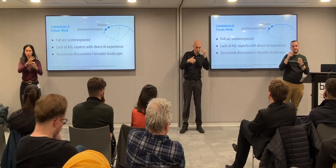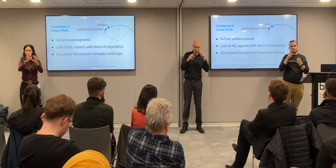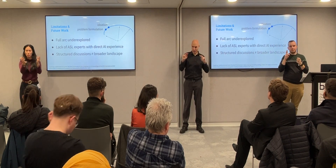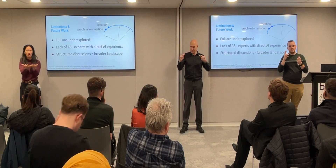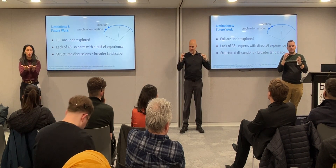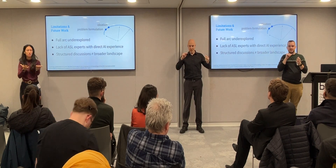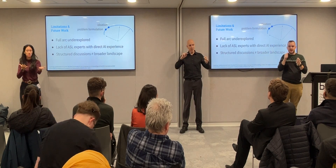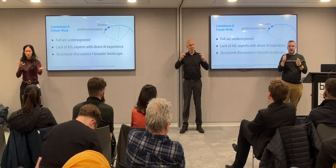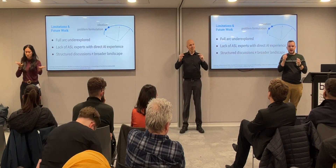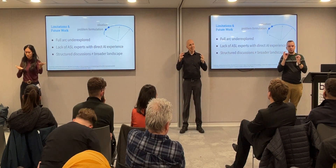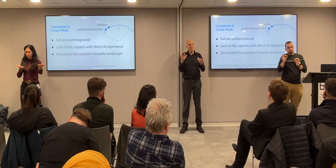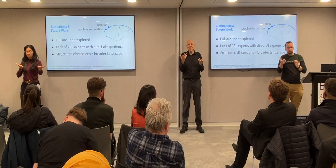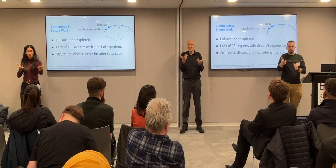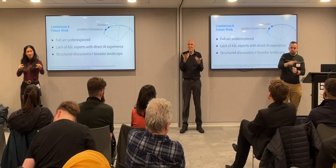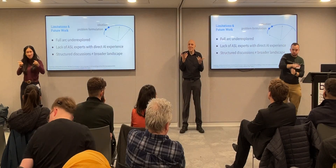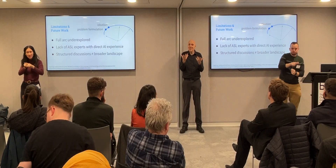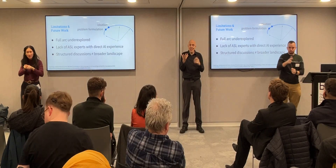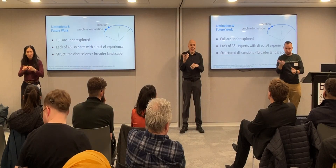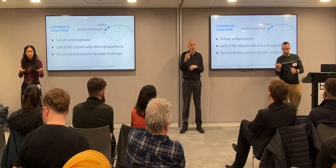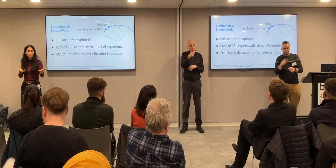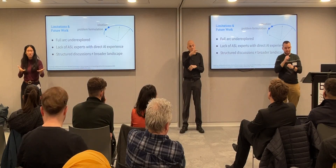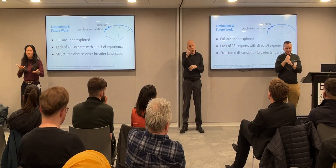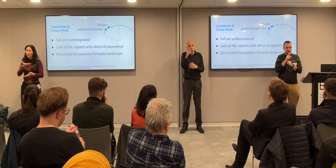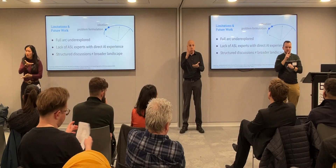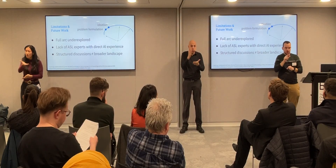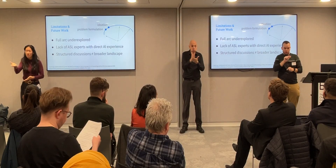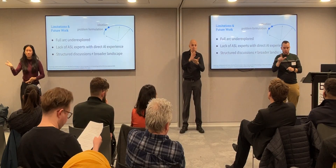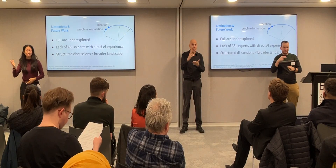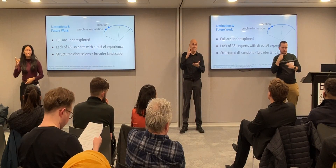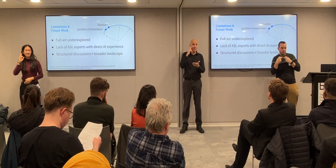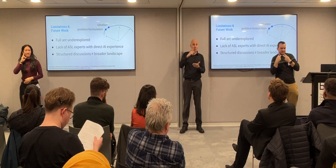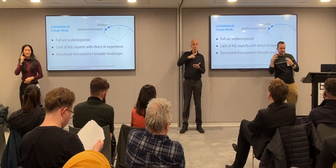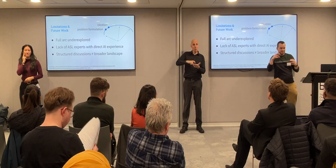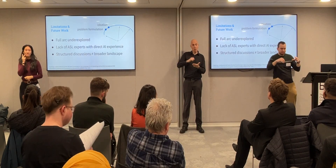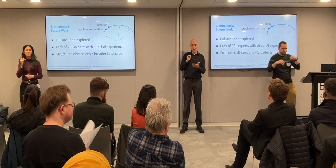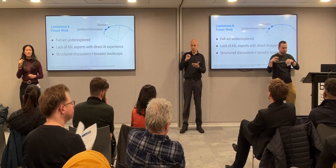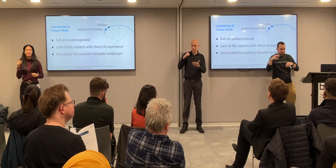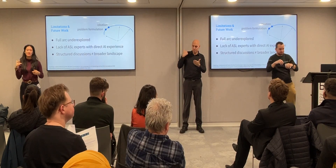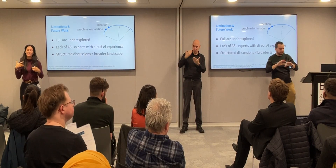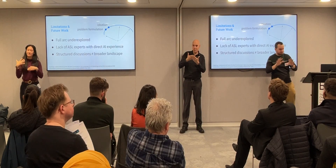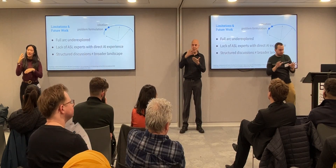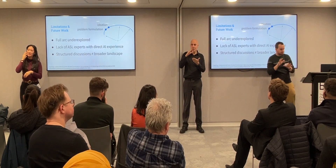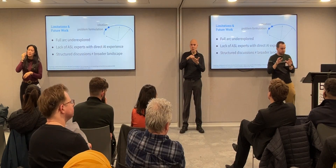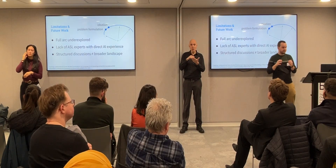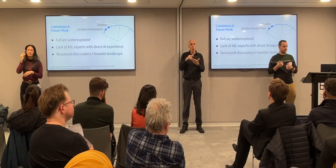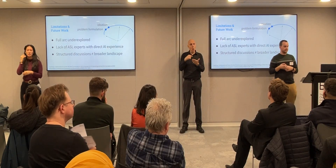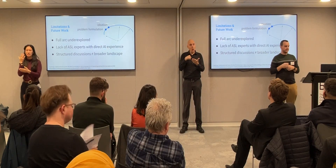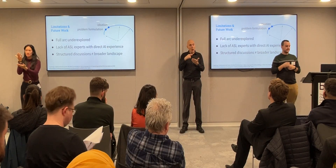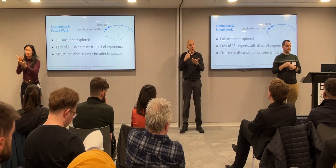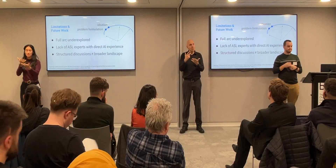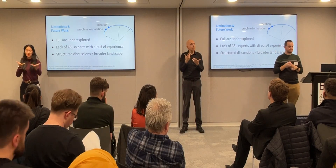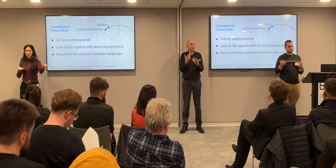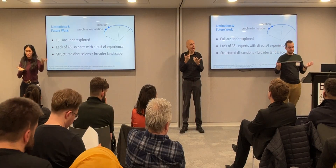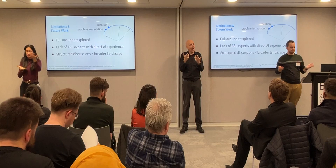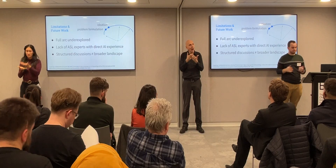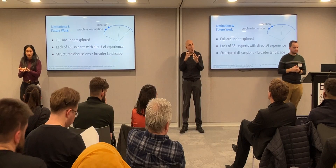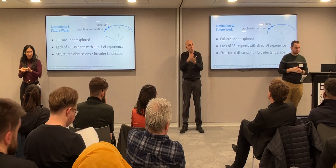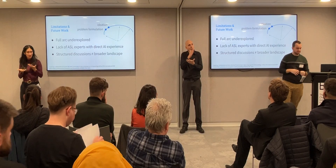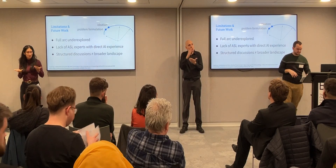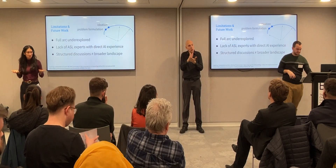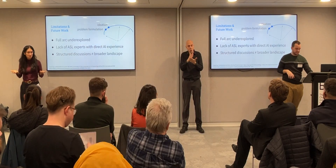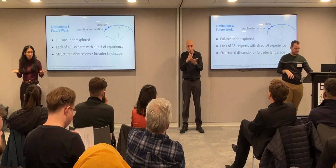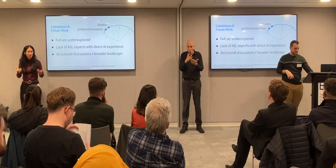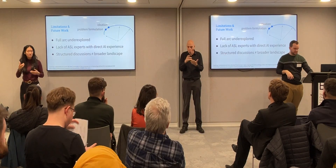reflect every deaf lived experience, or how we made sure that all voices were given the same